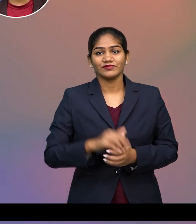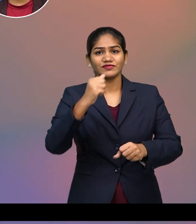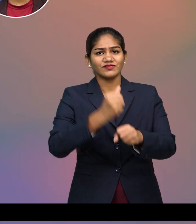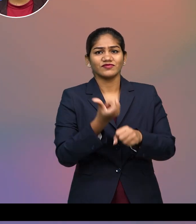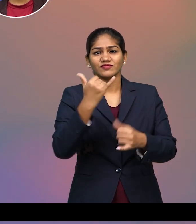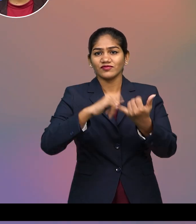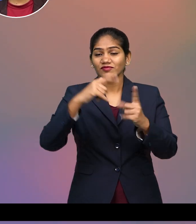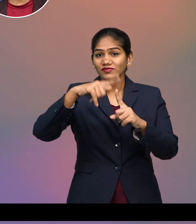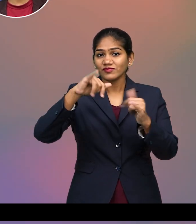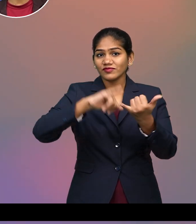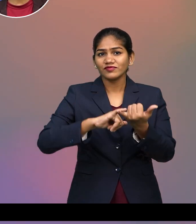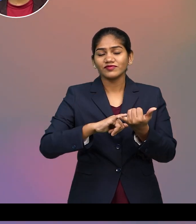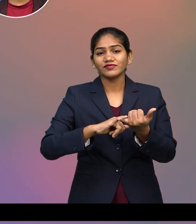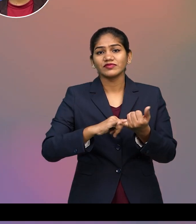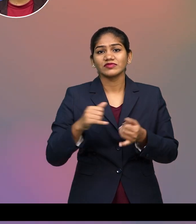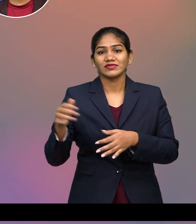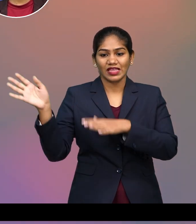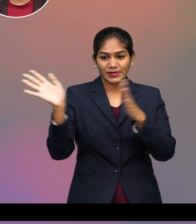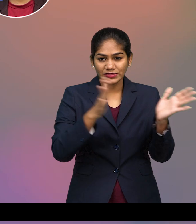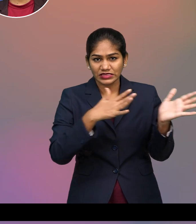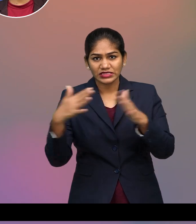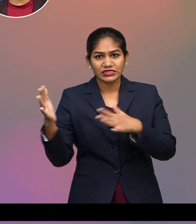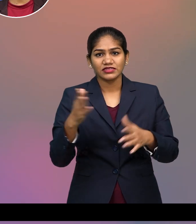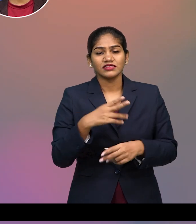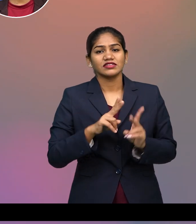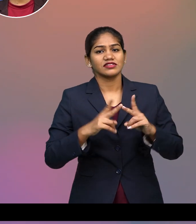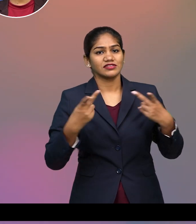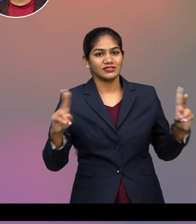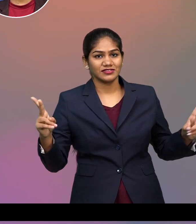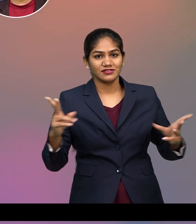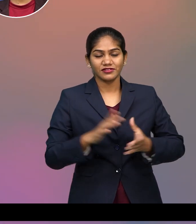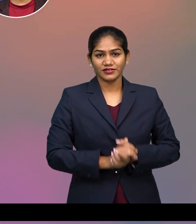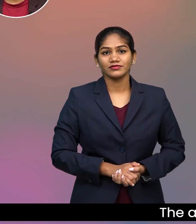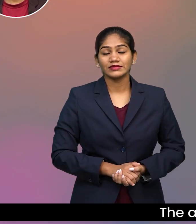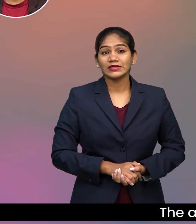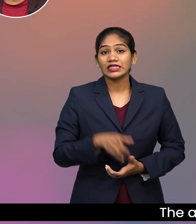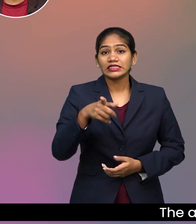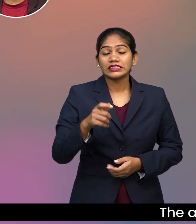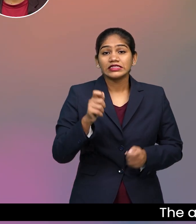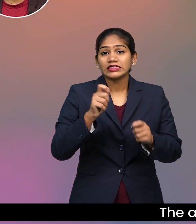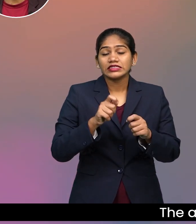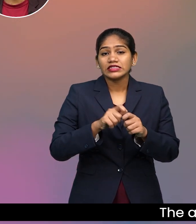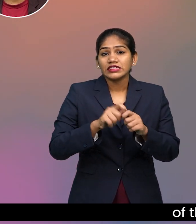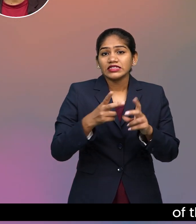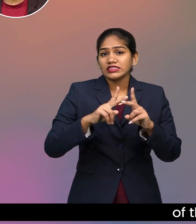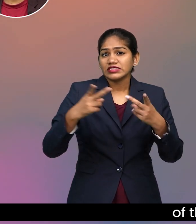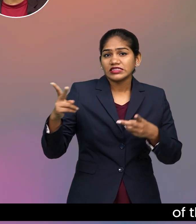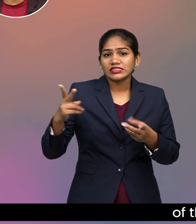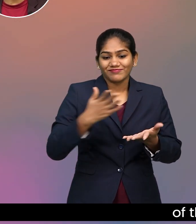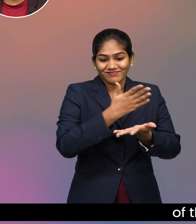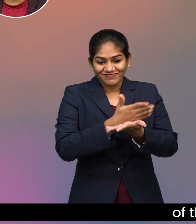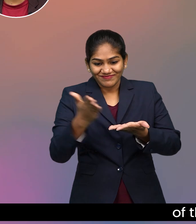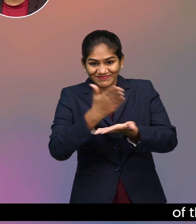gusts, steady winds, etc. The active wearing away of the